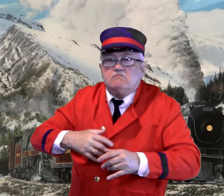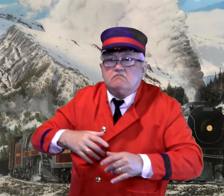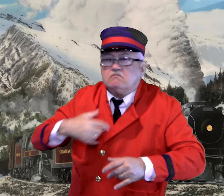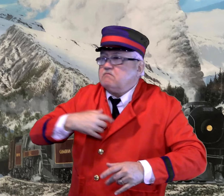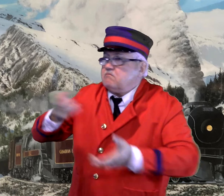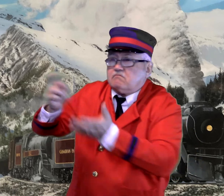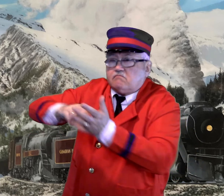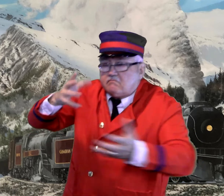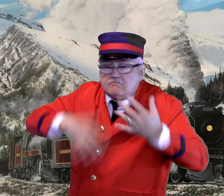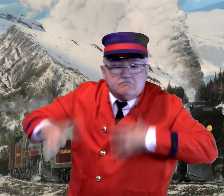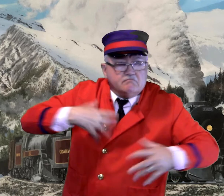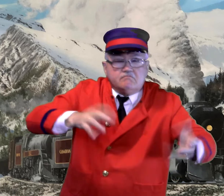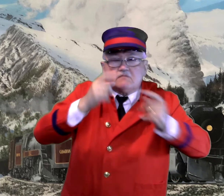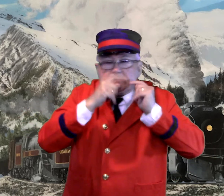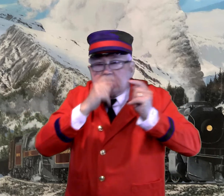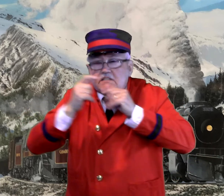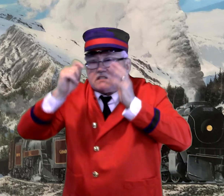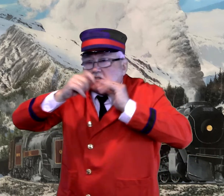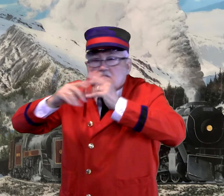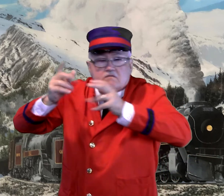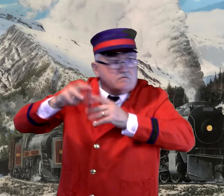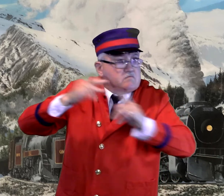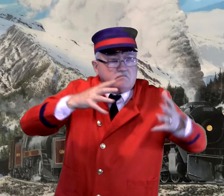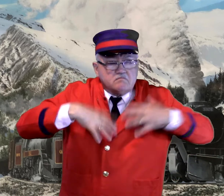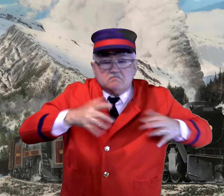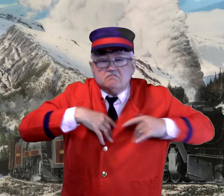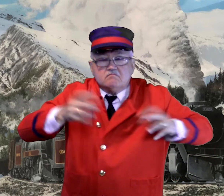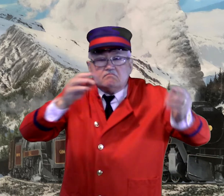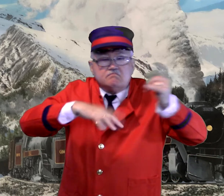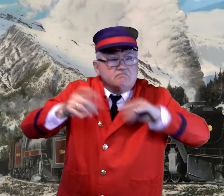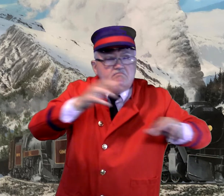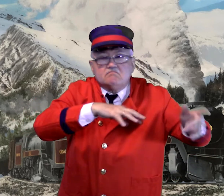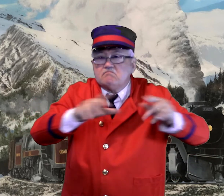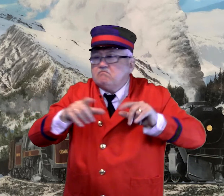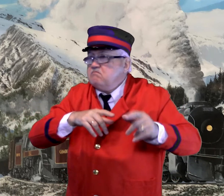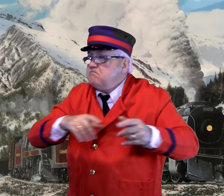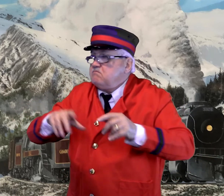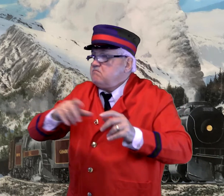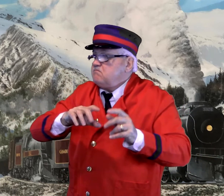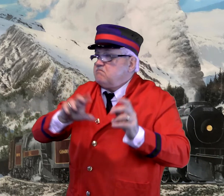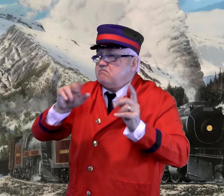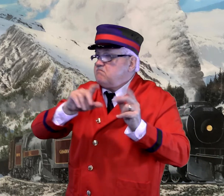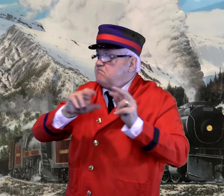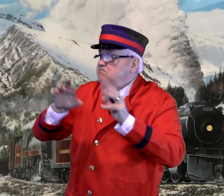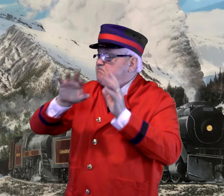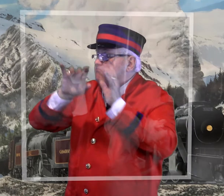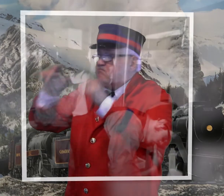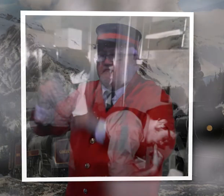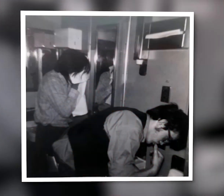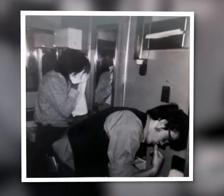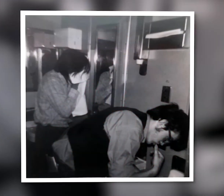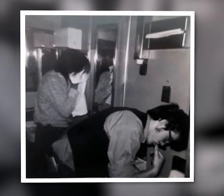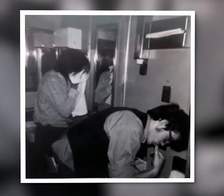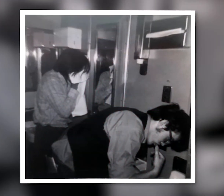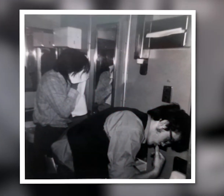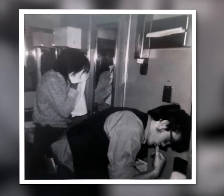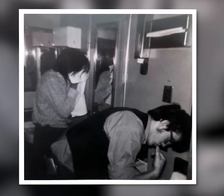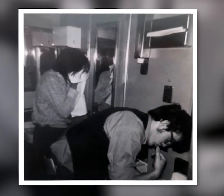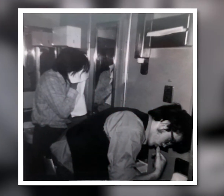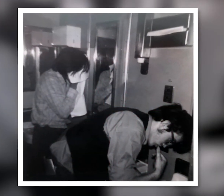had arrived in Montreal. So they got up, brushed their teeth, got all ready, gathered their items, and